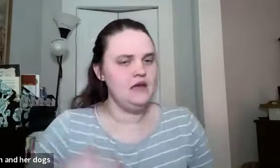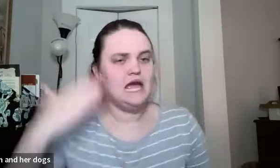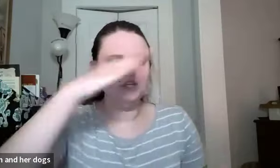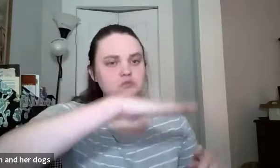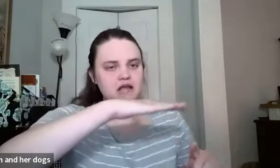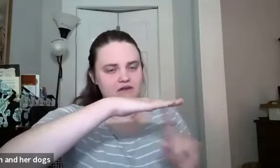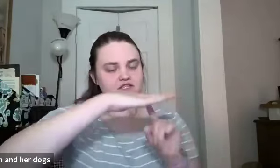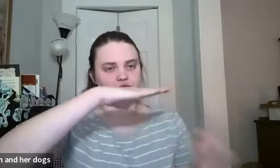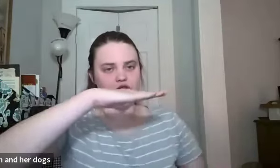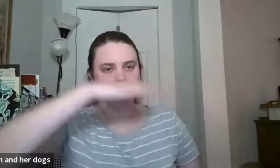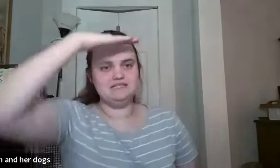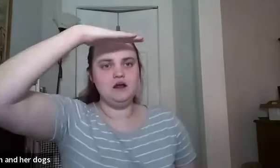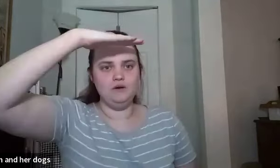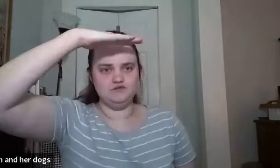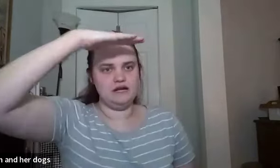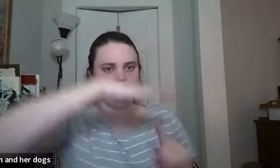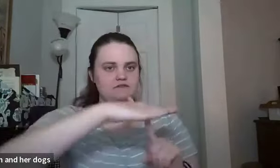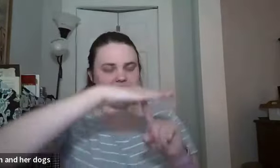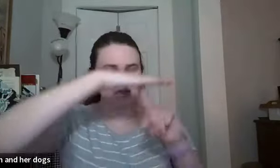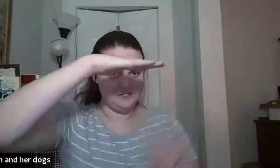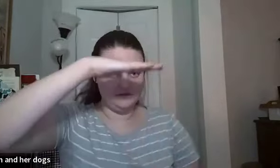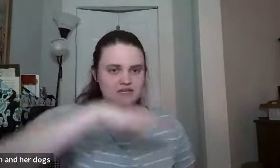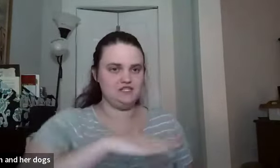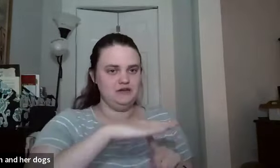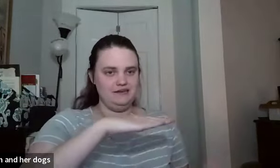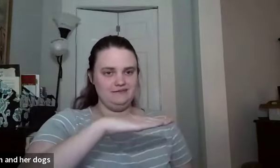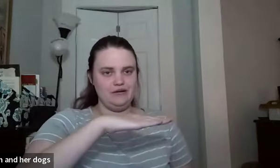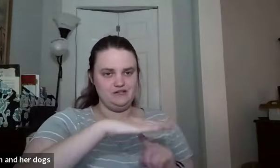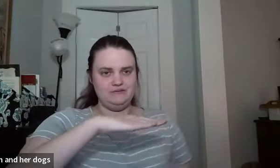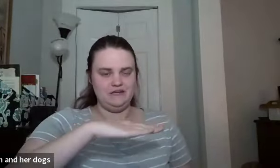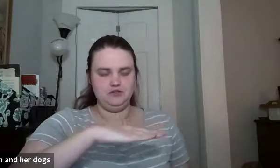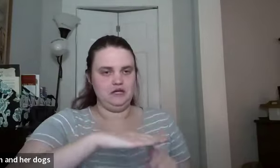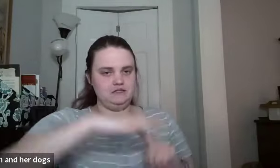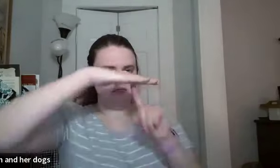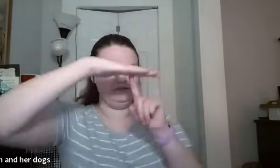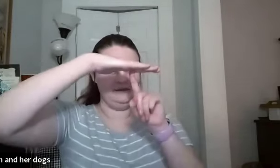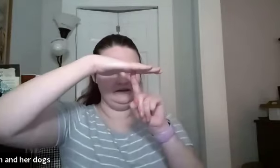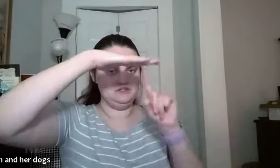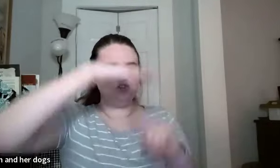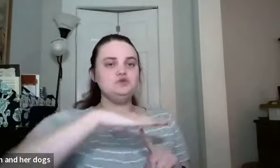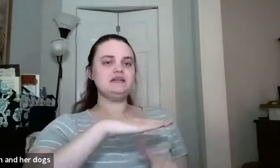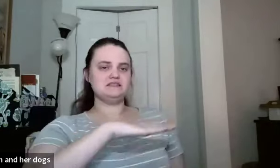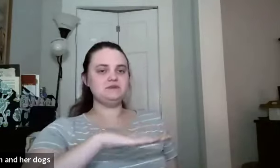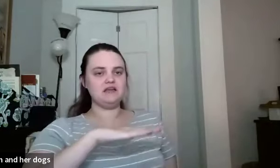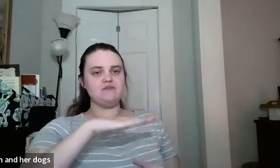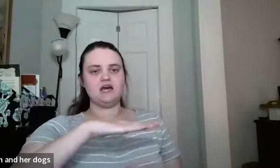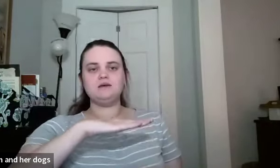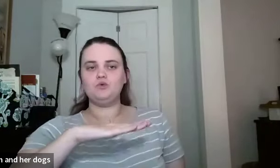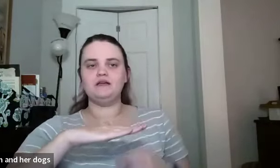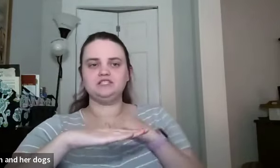And you would have this one lower. It's not always right in your face. I'm just doing it because you can't, when I do it right here, you can't see it. So you would typically have it kind of more like